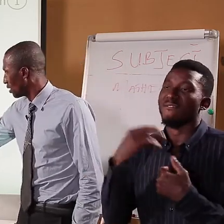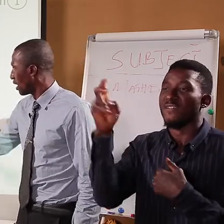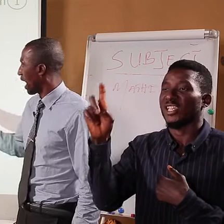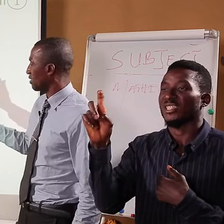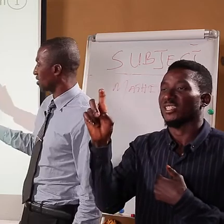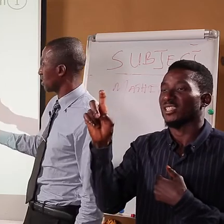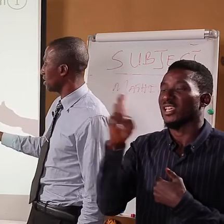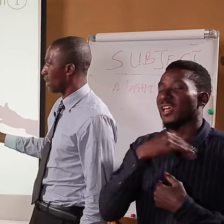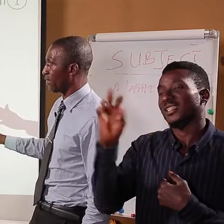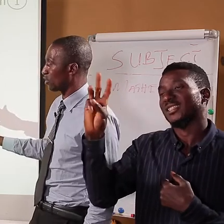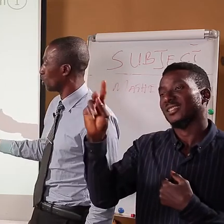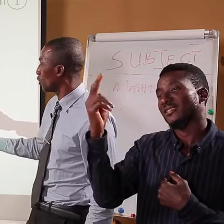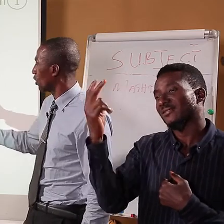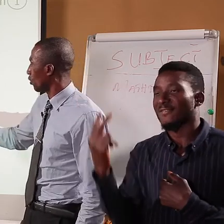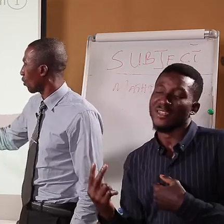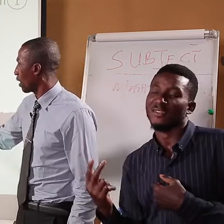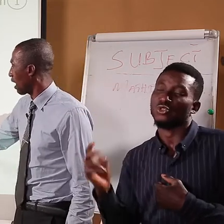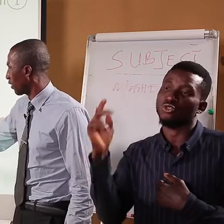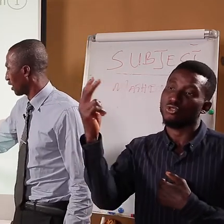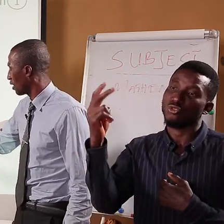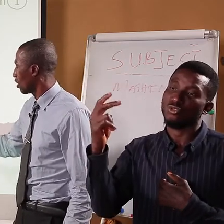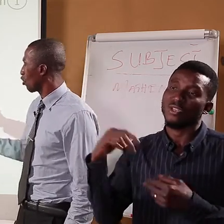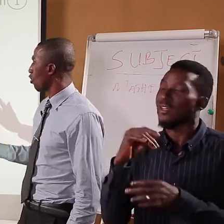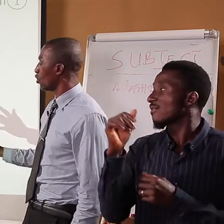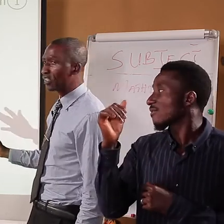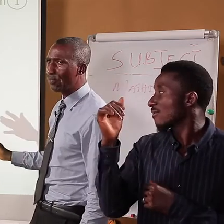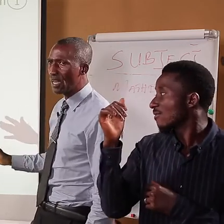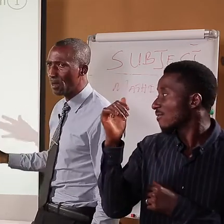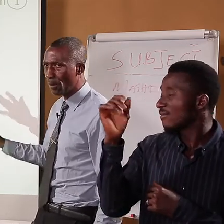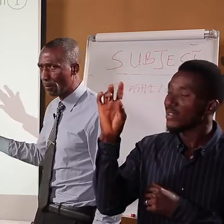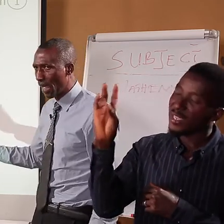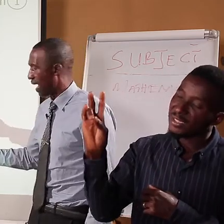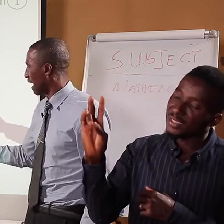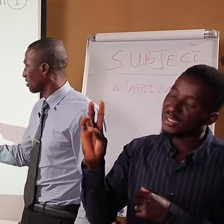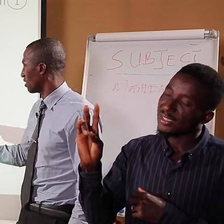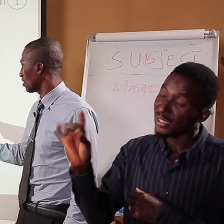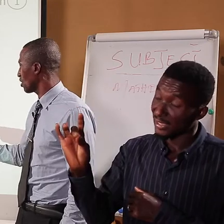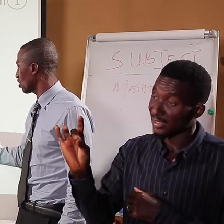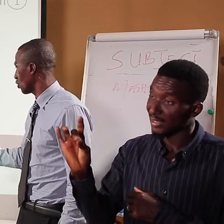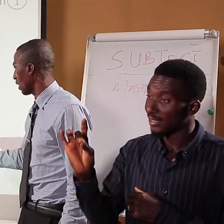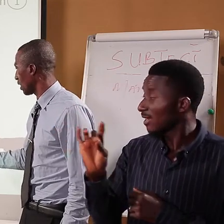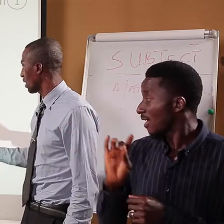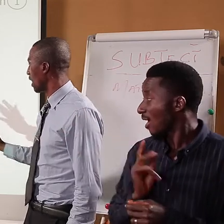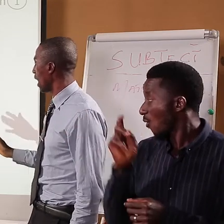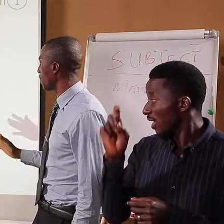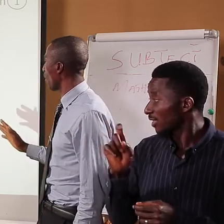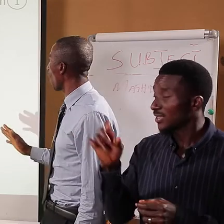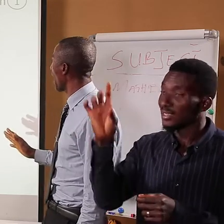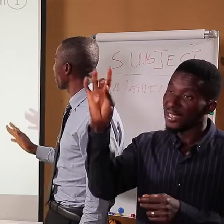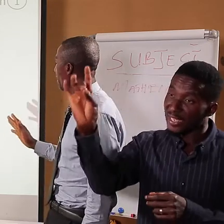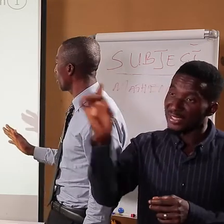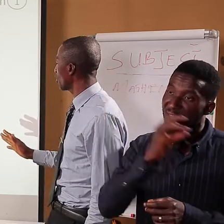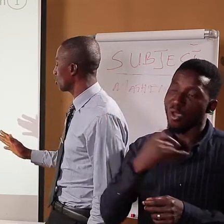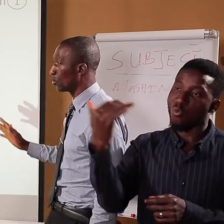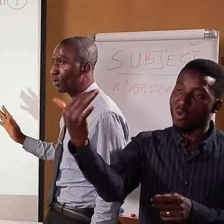x. And 16 divided by 2, you will have 8. Conclusively, my x is equals to 8, and my